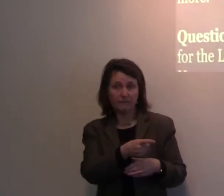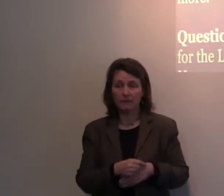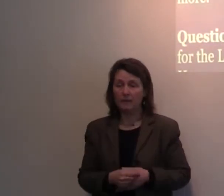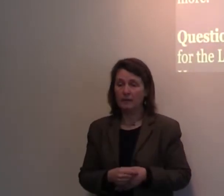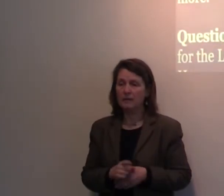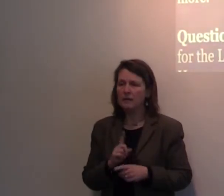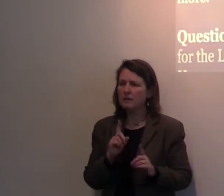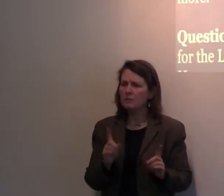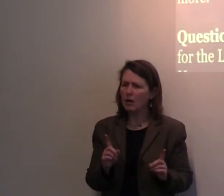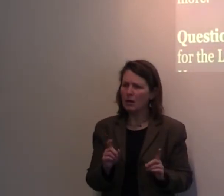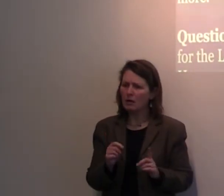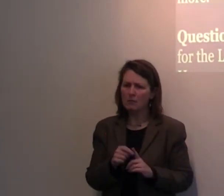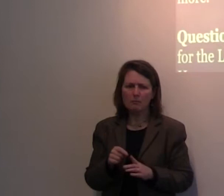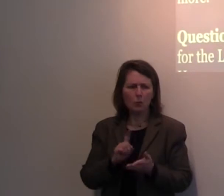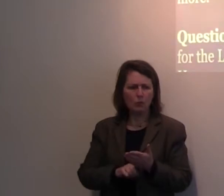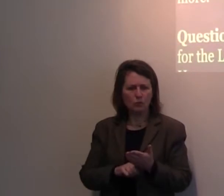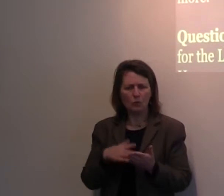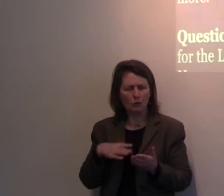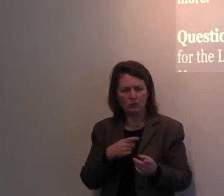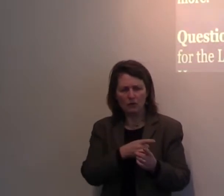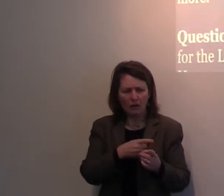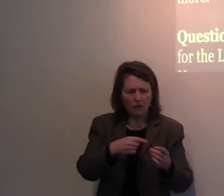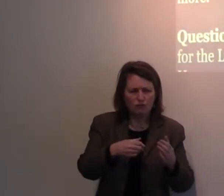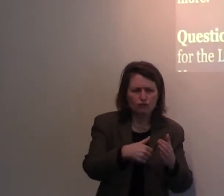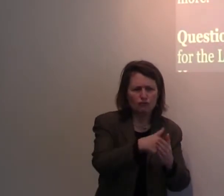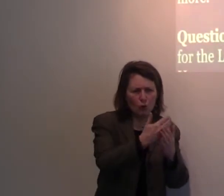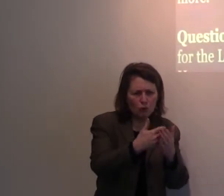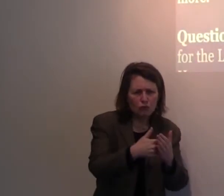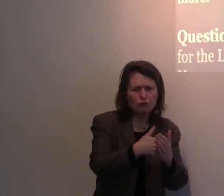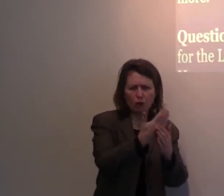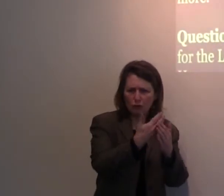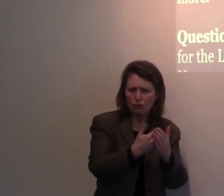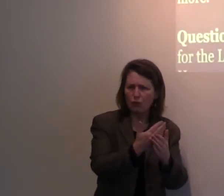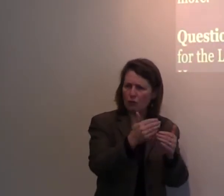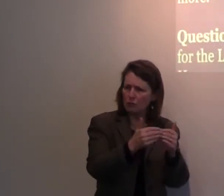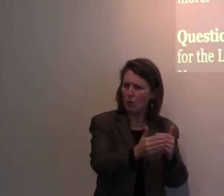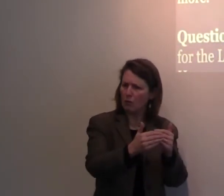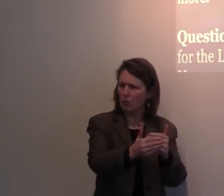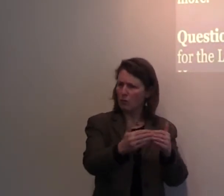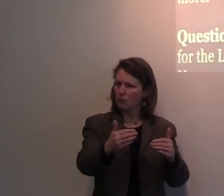But Paul wanted their love to always be growing more and more.